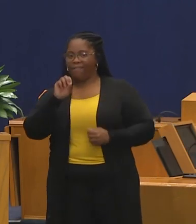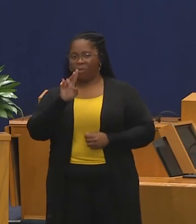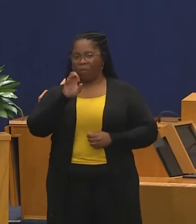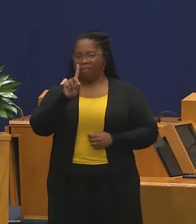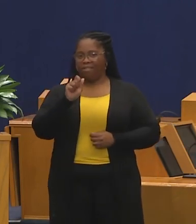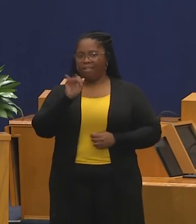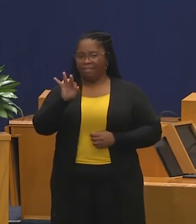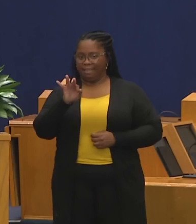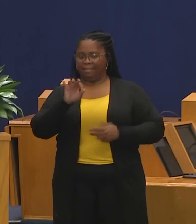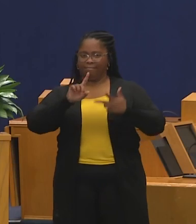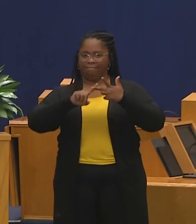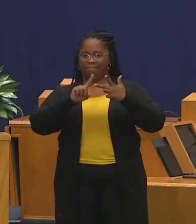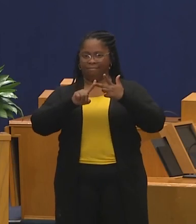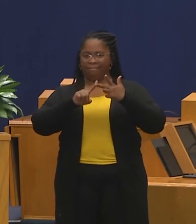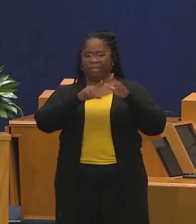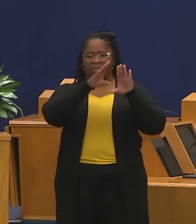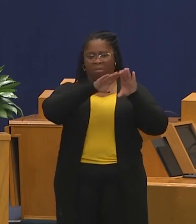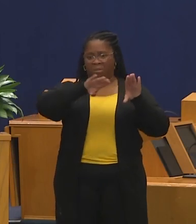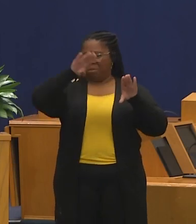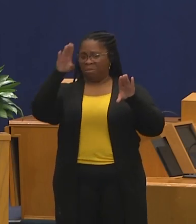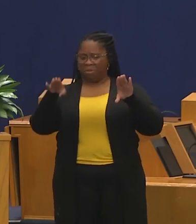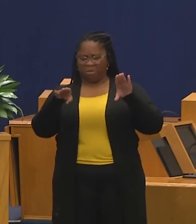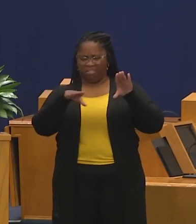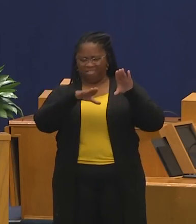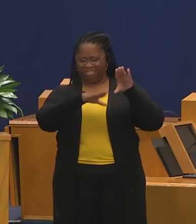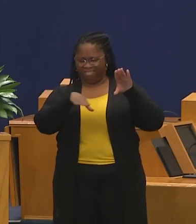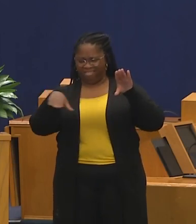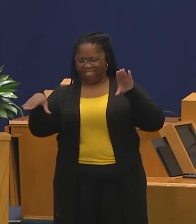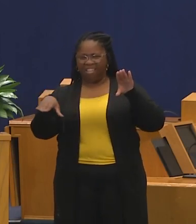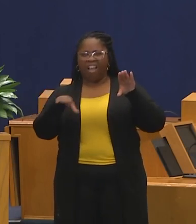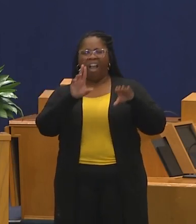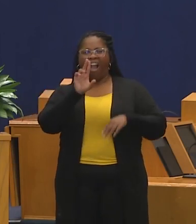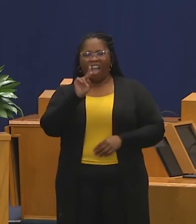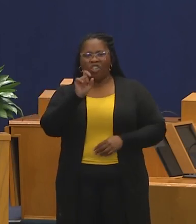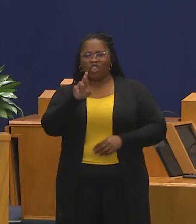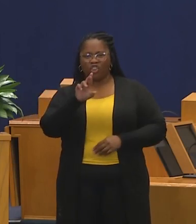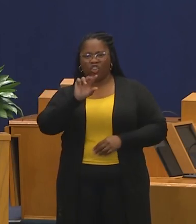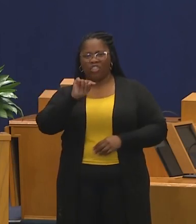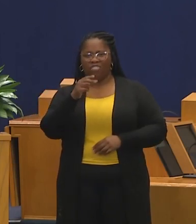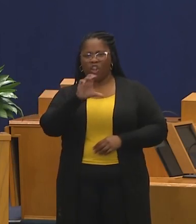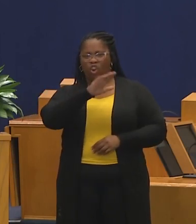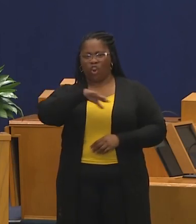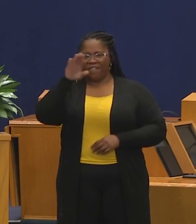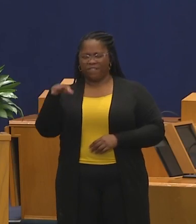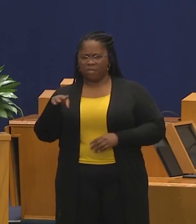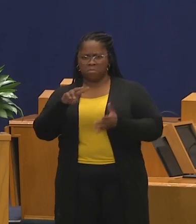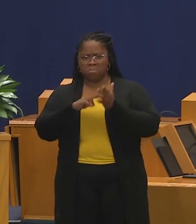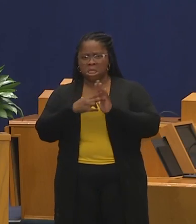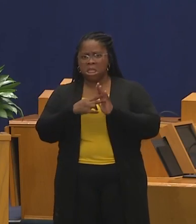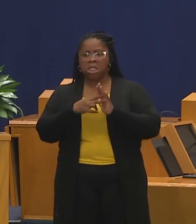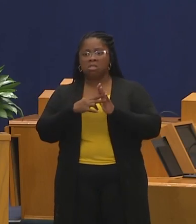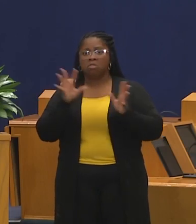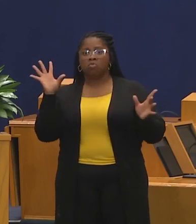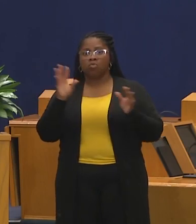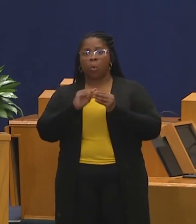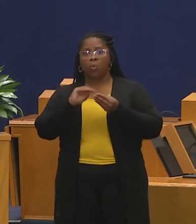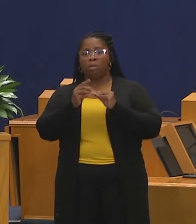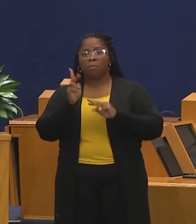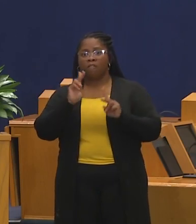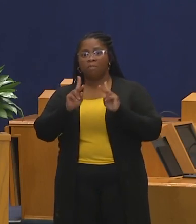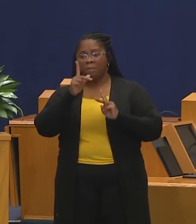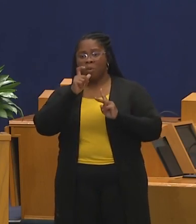call the area under the curve, and you'll see that on the charts, but it reduces the total number of patients that might be infected with the virus over